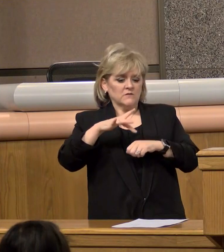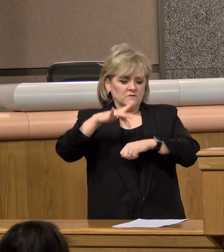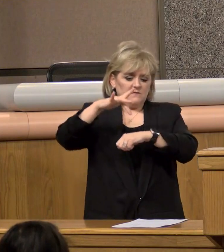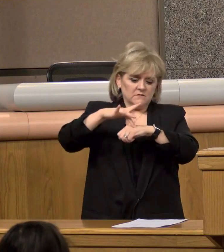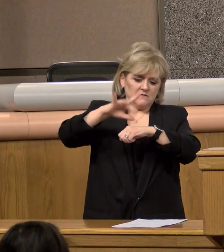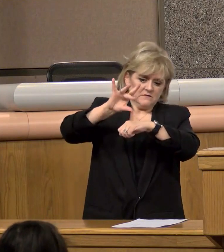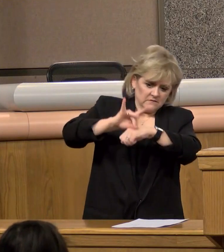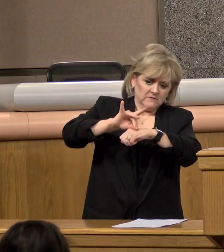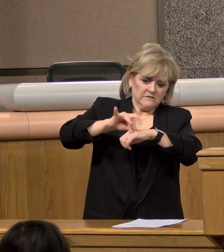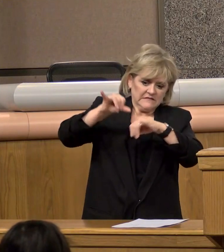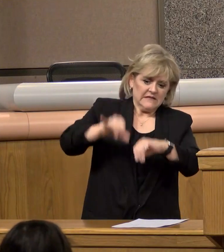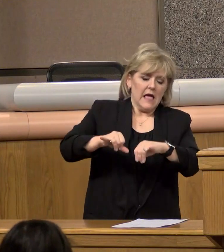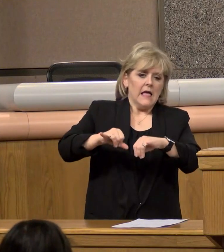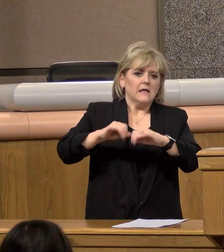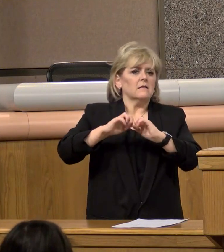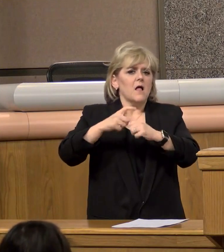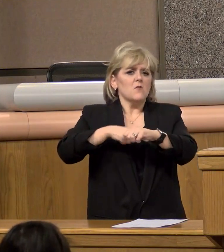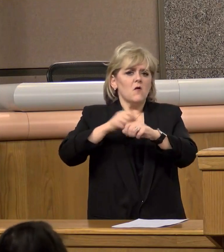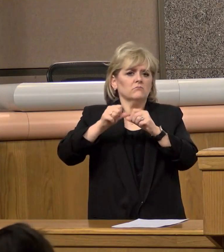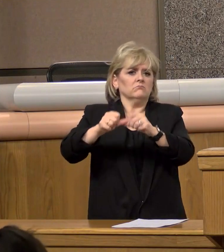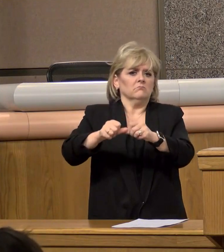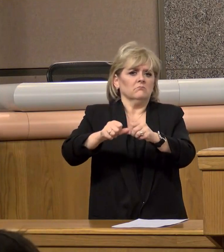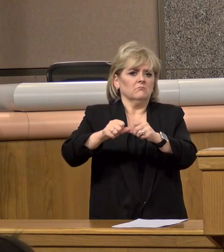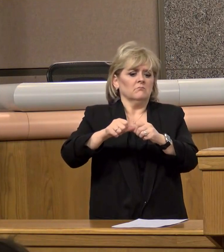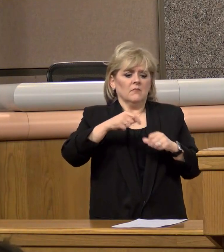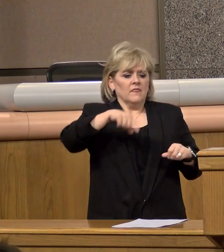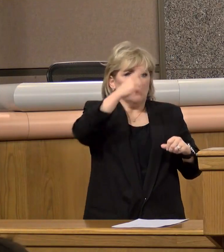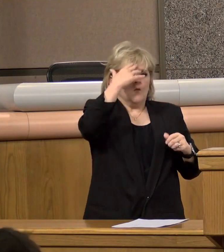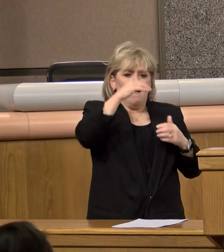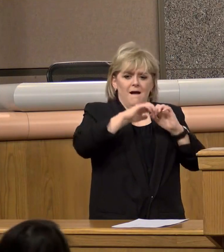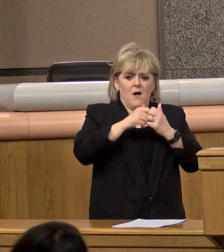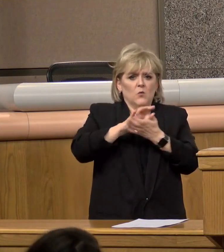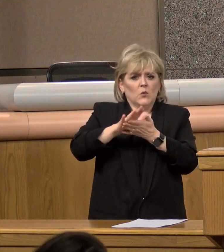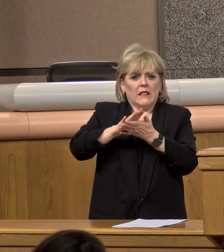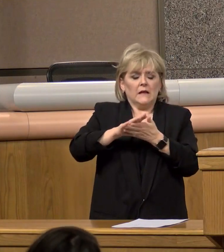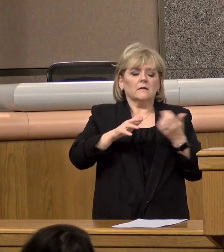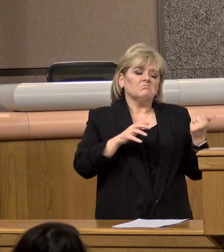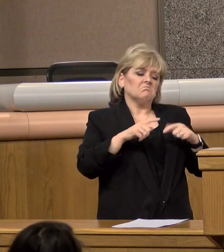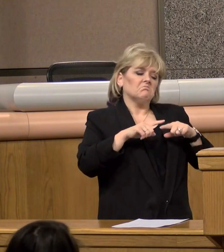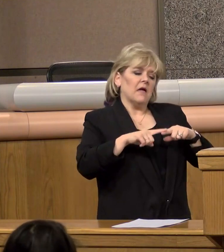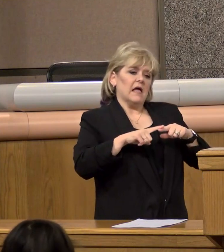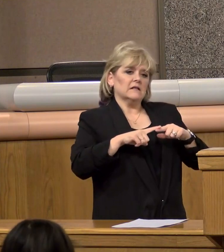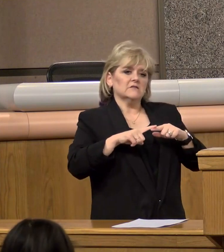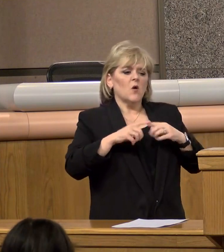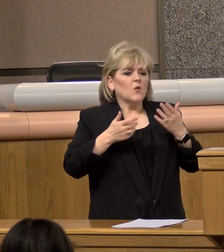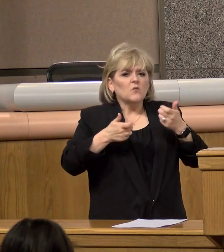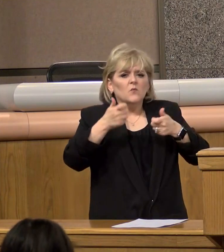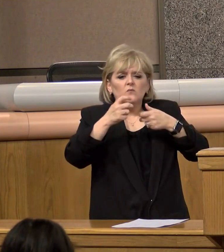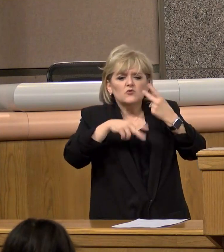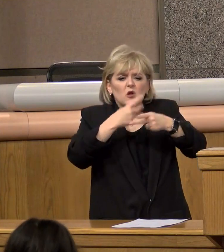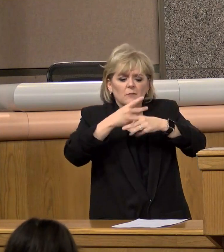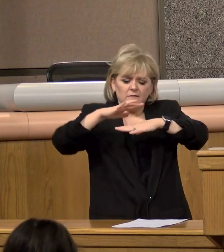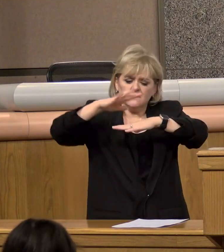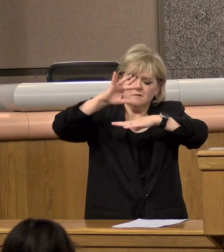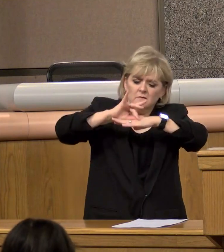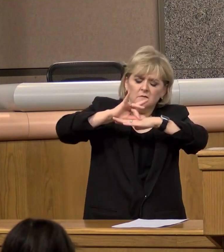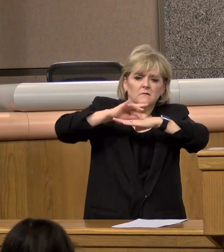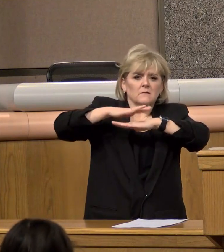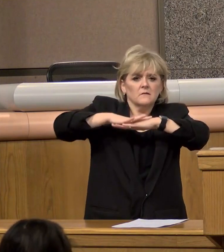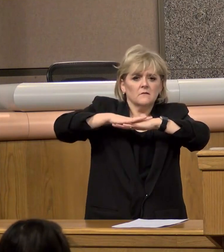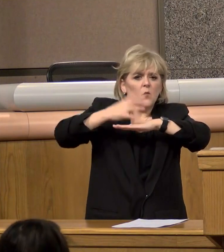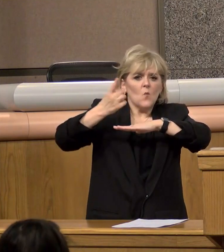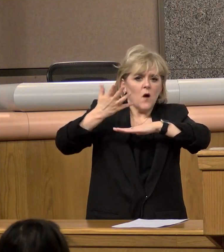so they would even know to clean where the virus might have been there? think, you know, it depends on the surface. It's hard to know exactly how long the virus is going